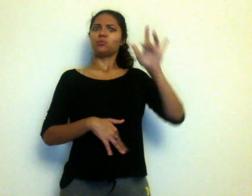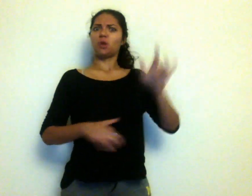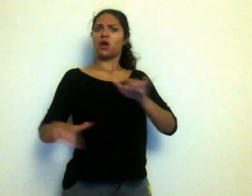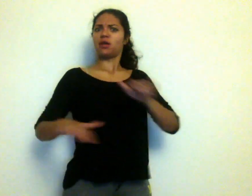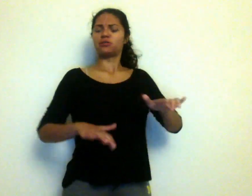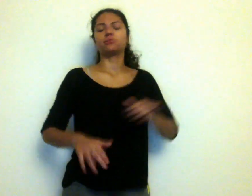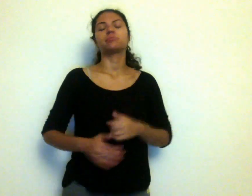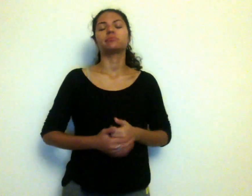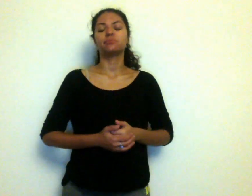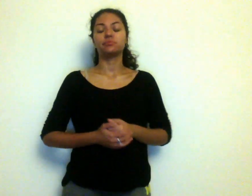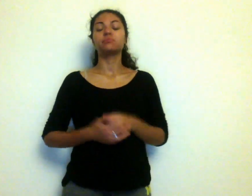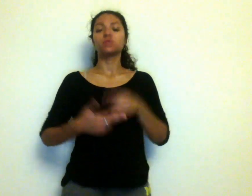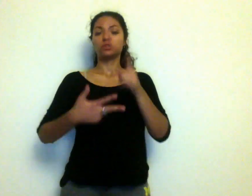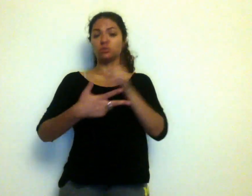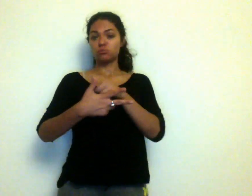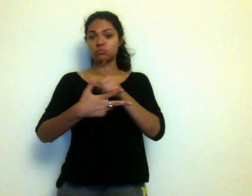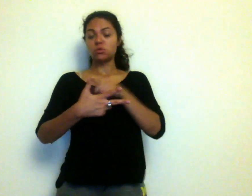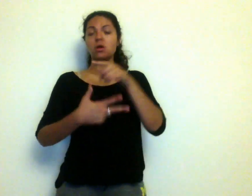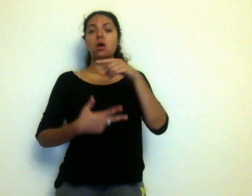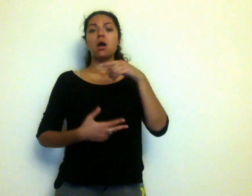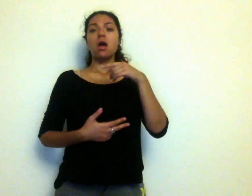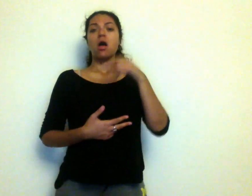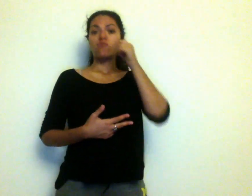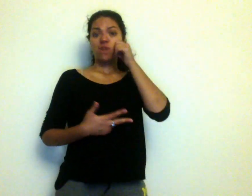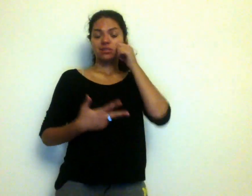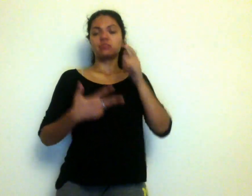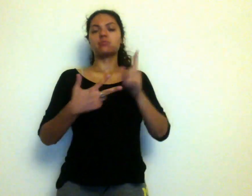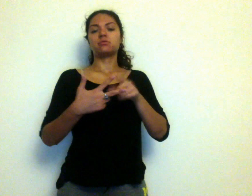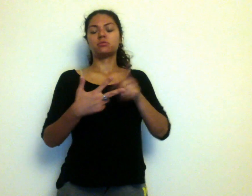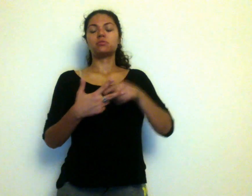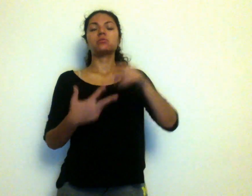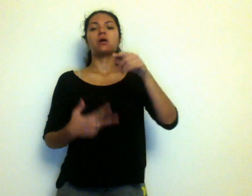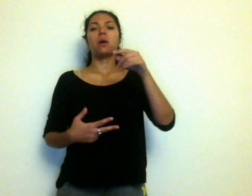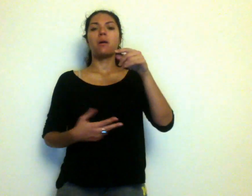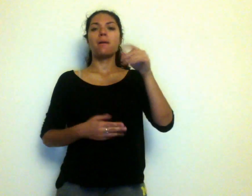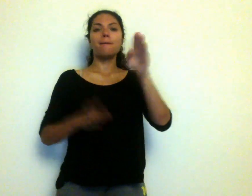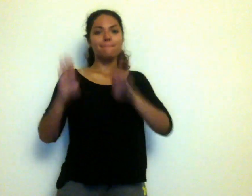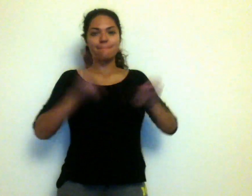Number two, married it to biological science. Number three, based it on theoretical